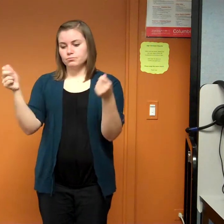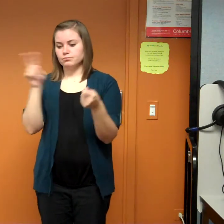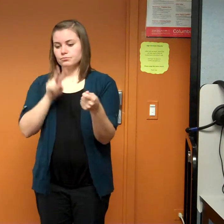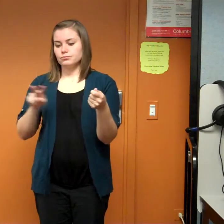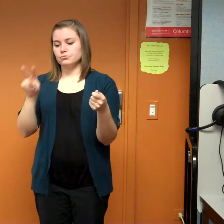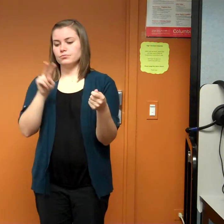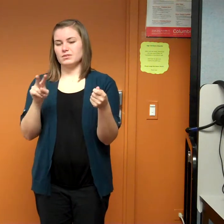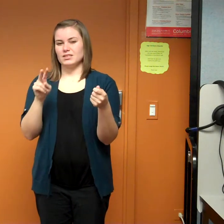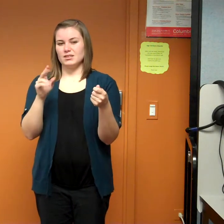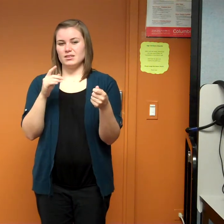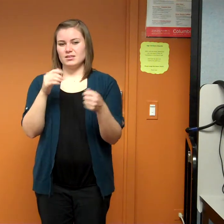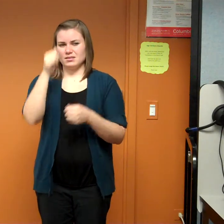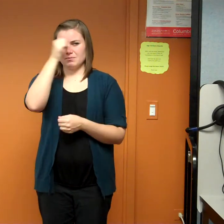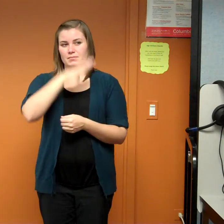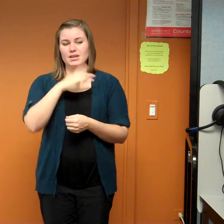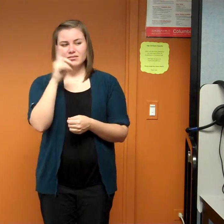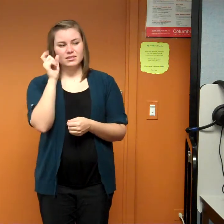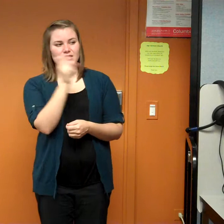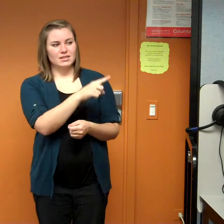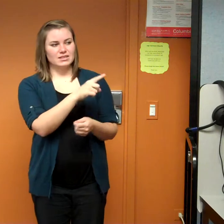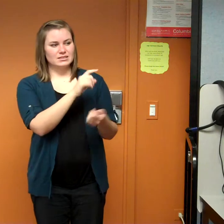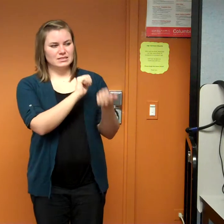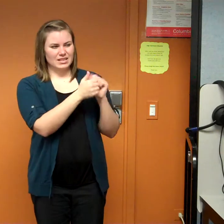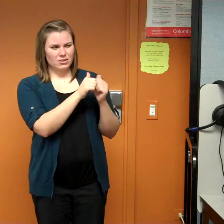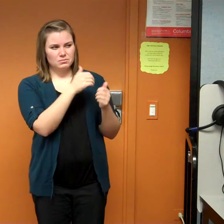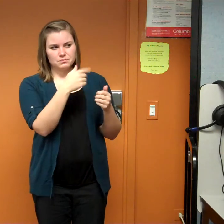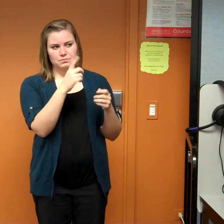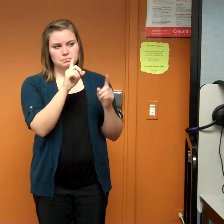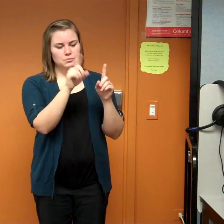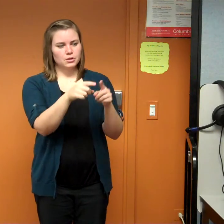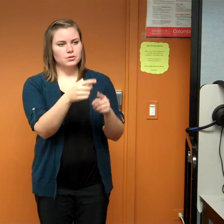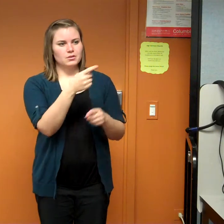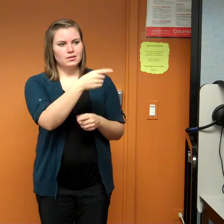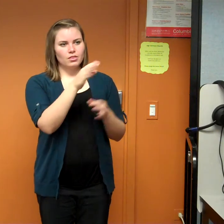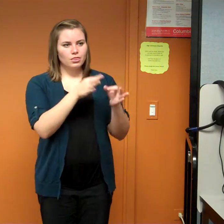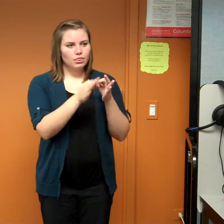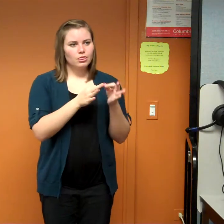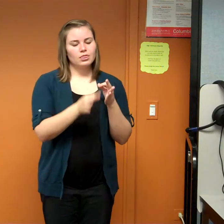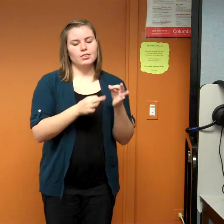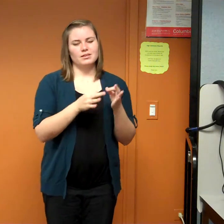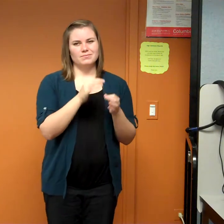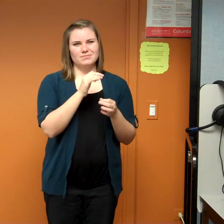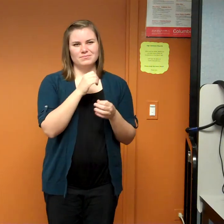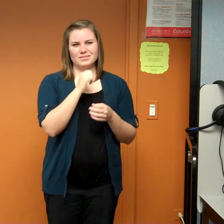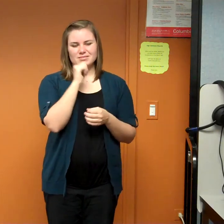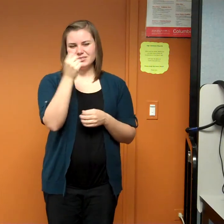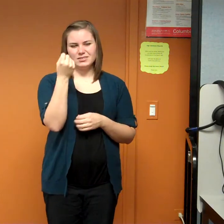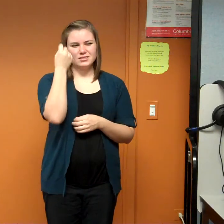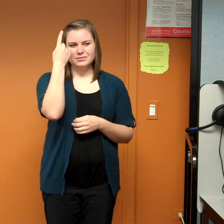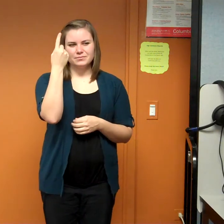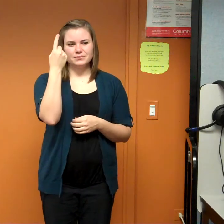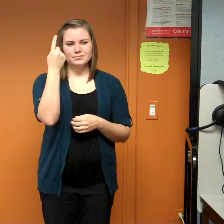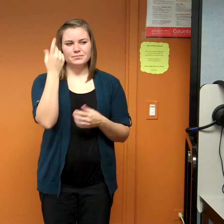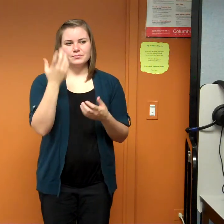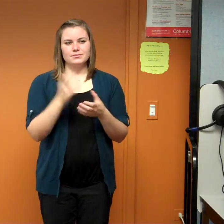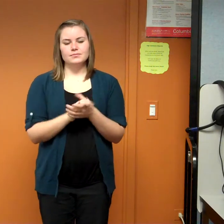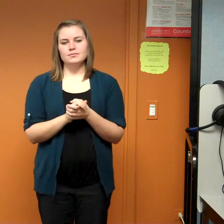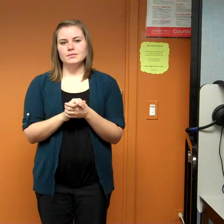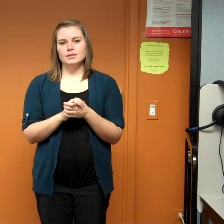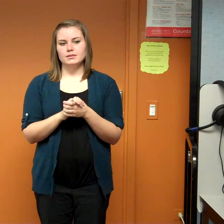random guy, and he gave us like a 20-minute explanation, but it didn't make sense because it was leading us to the different part of the city. So we suddenly see